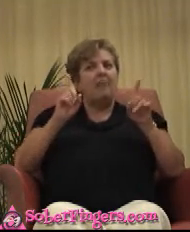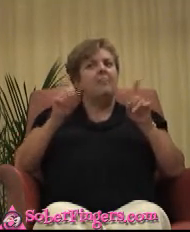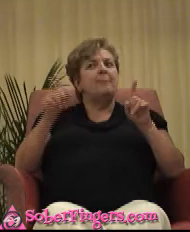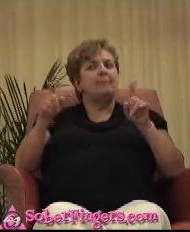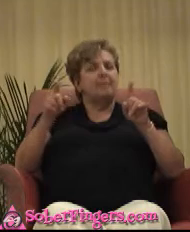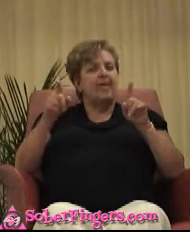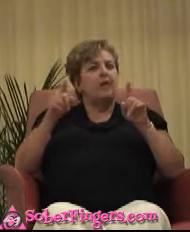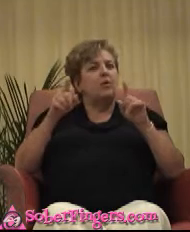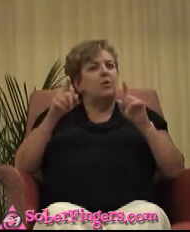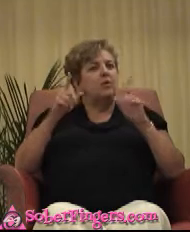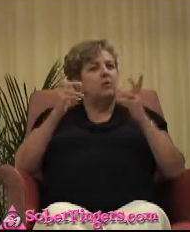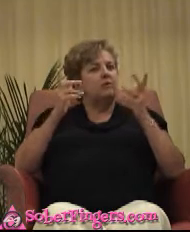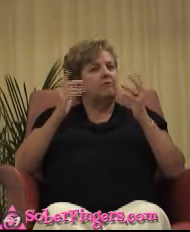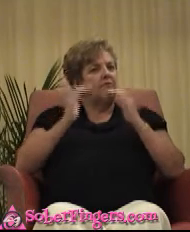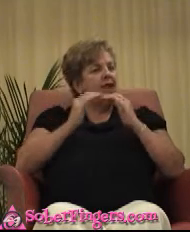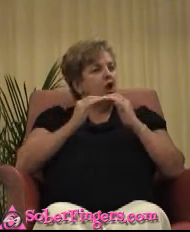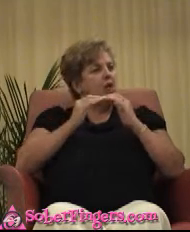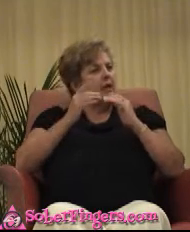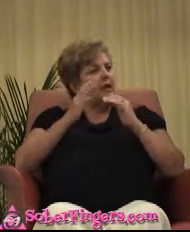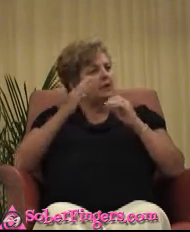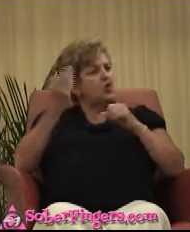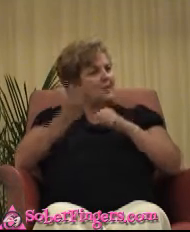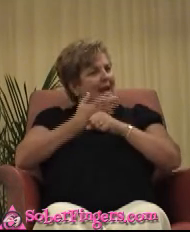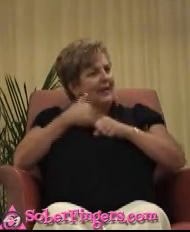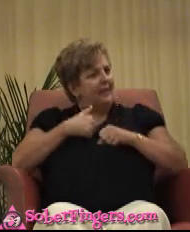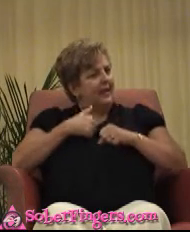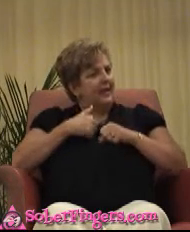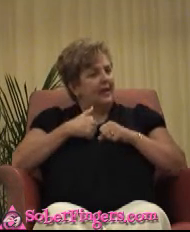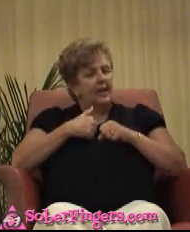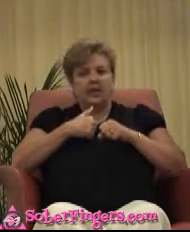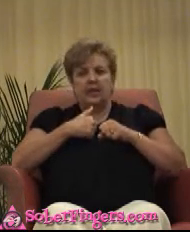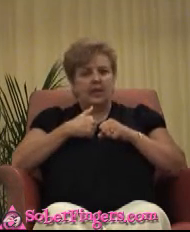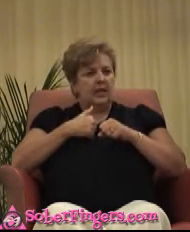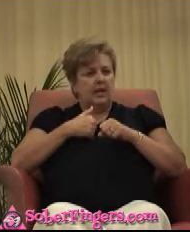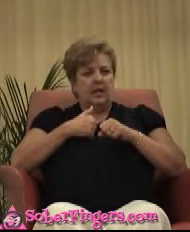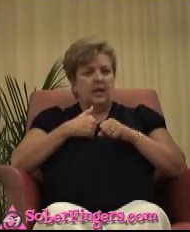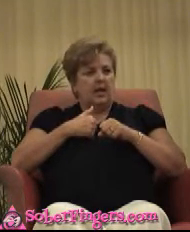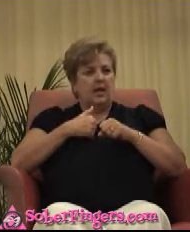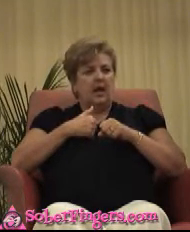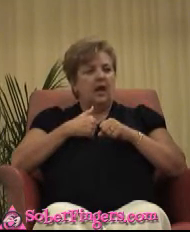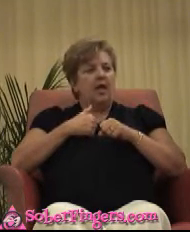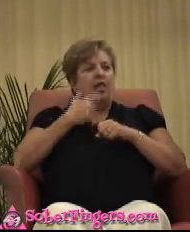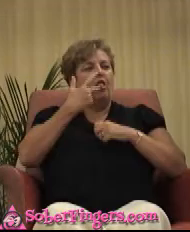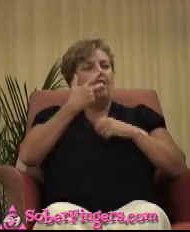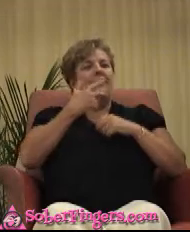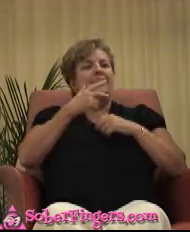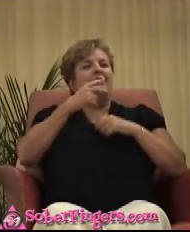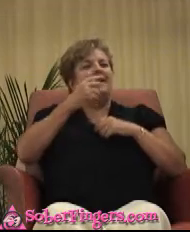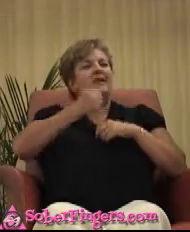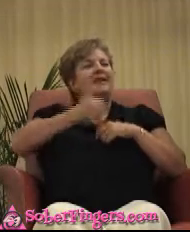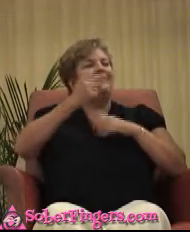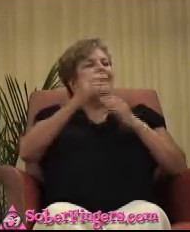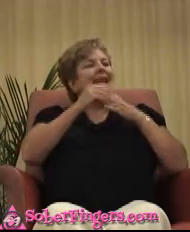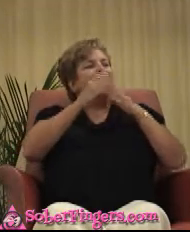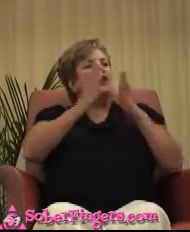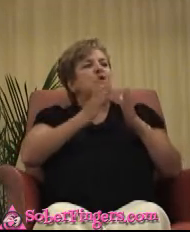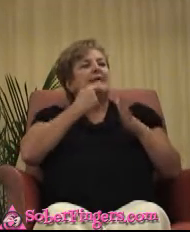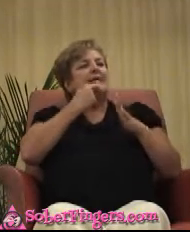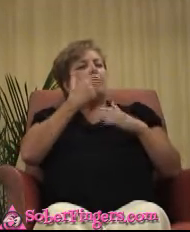fought. This guy says to me, he said, 3 hours ago, he said, I had the best phone call I've ever had because he said, John Dasberg, who's the president and CEO